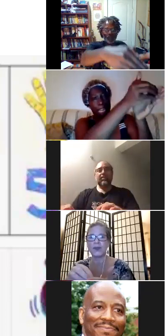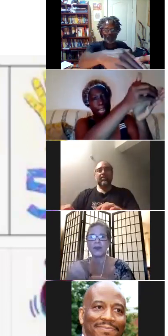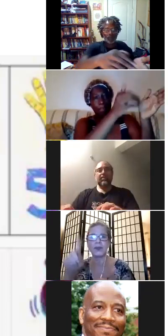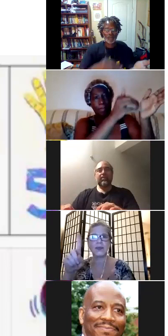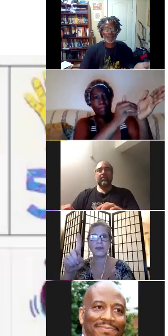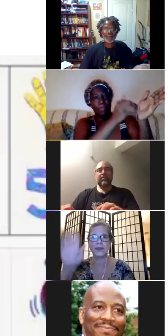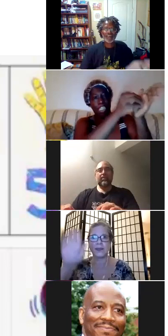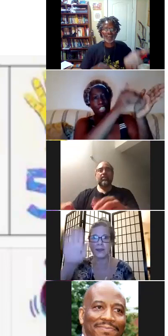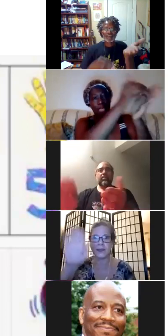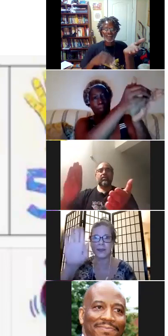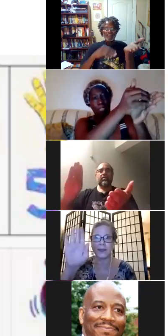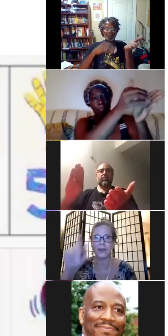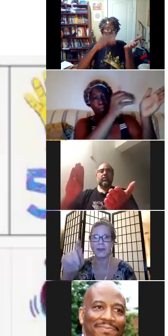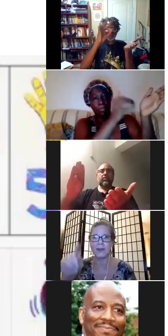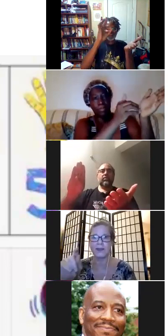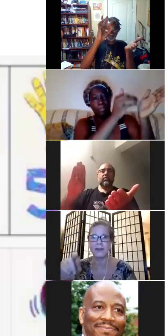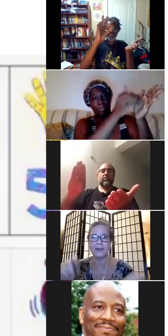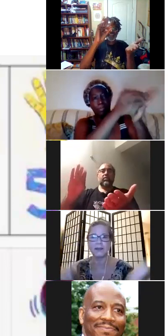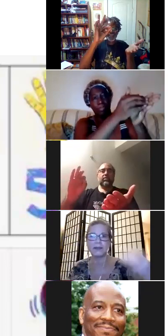your hand, each comma.